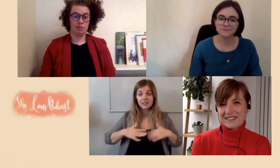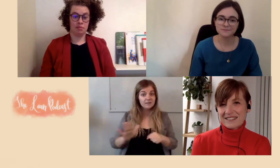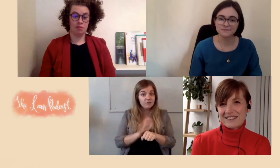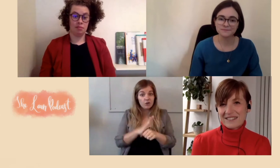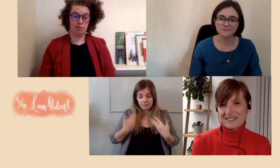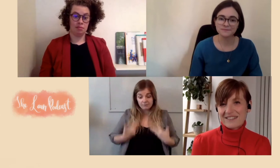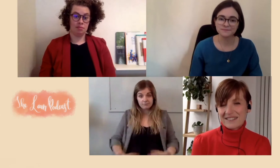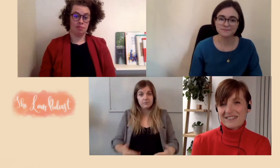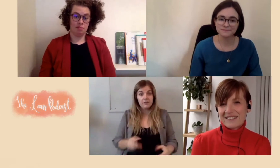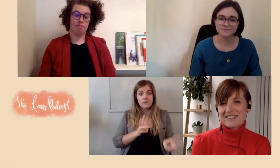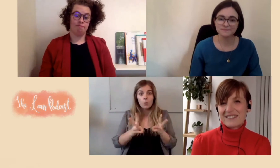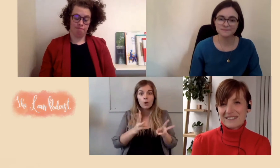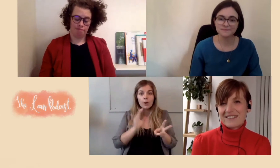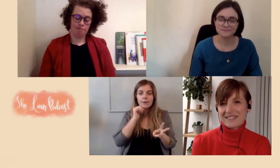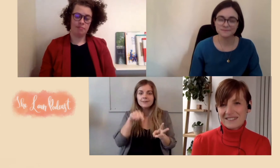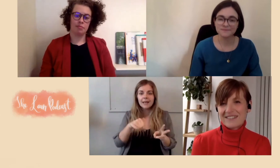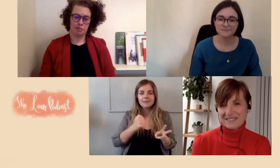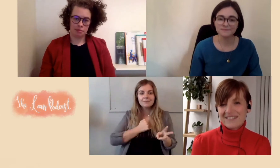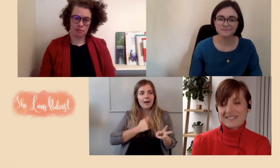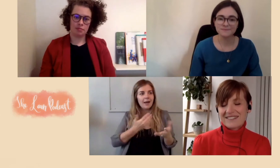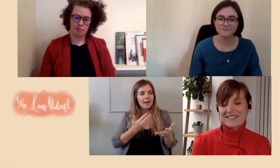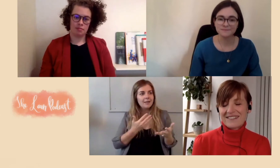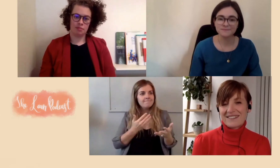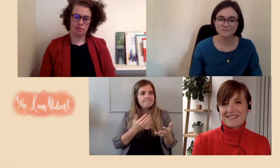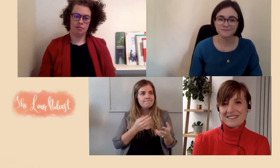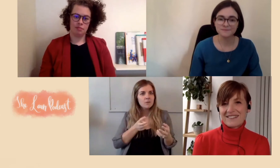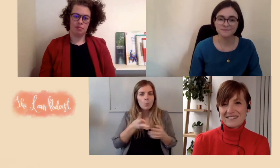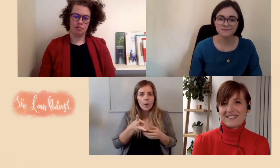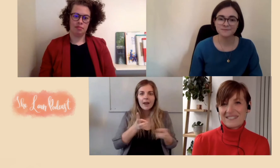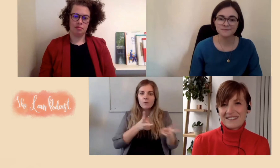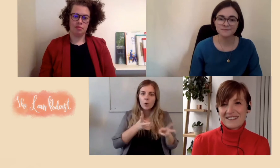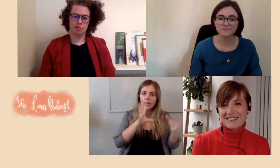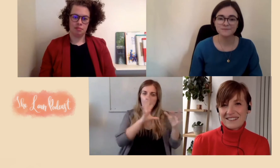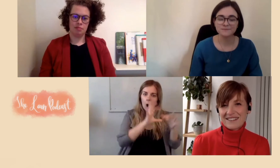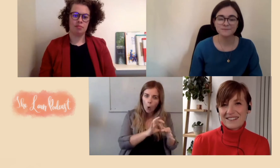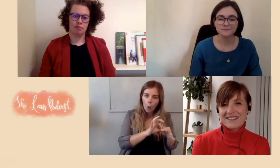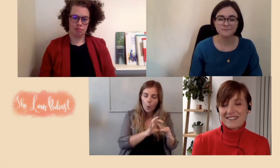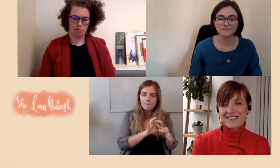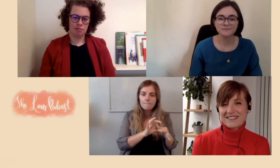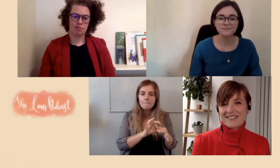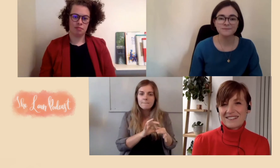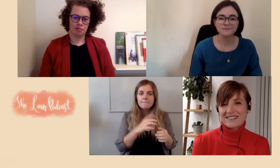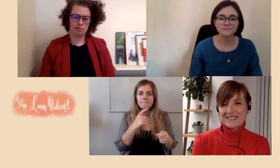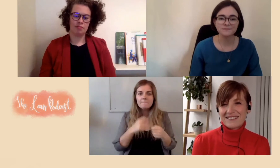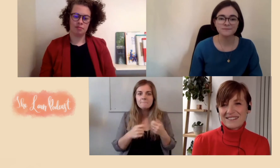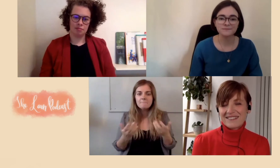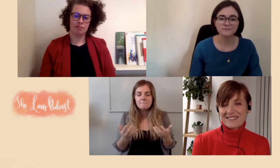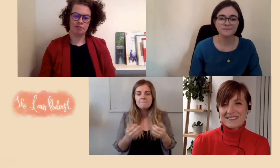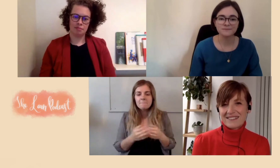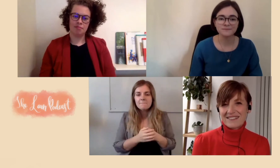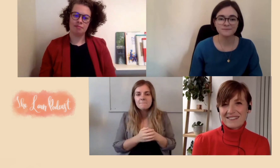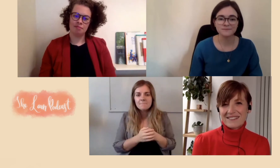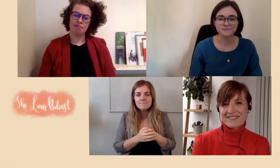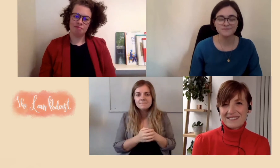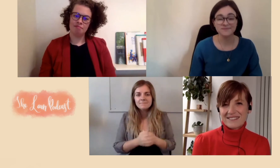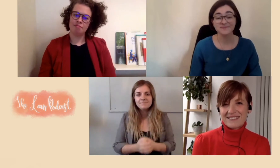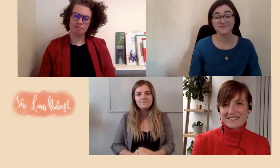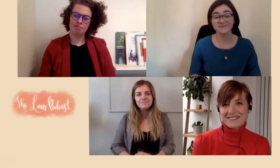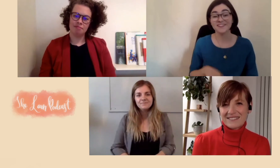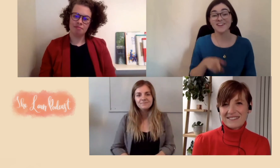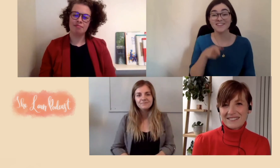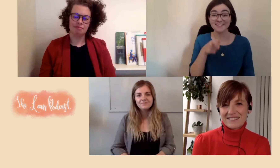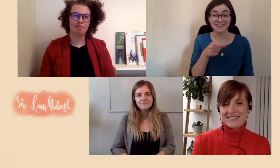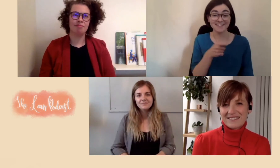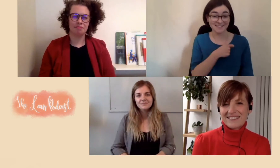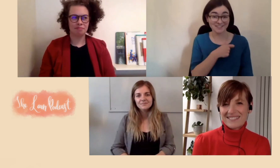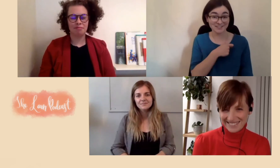then that is for me a boundary between work and home. So I wear different clothes for work as I do for home. Yeah, I think